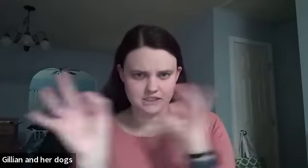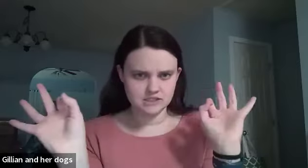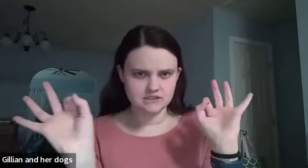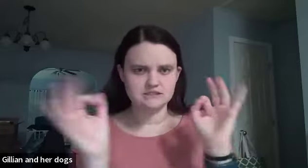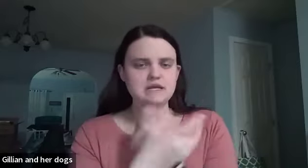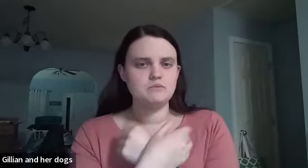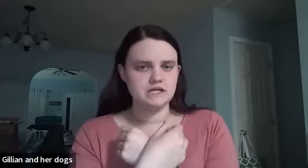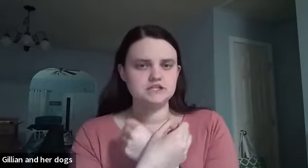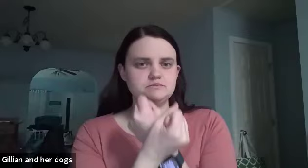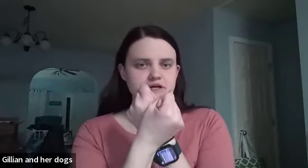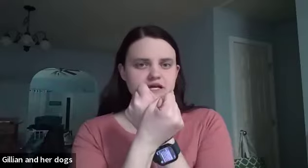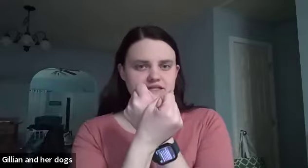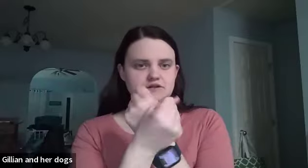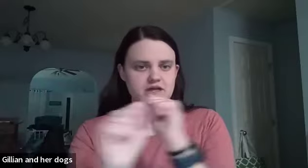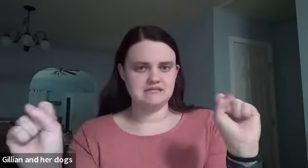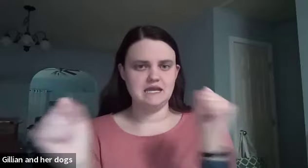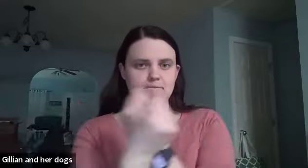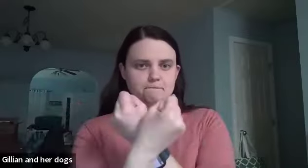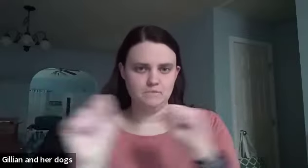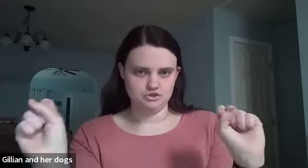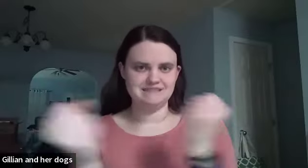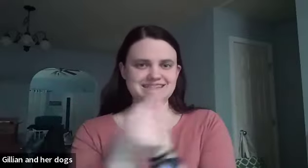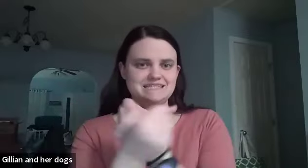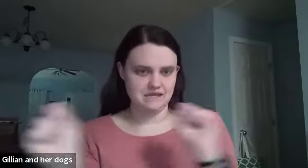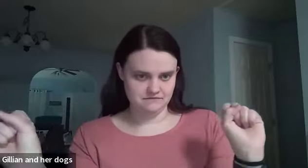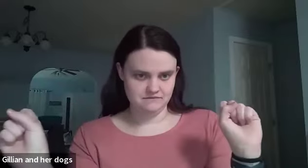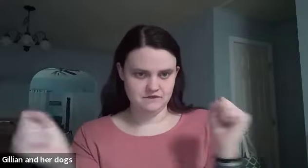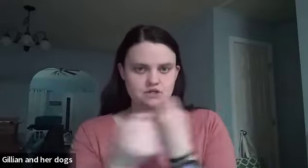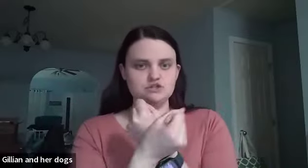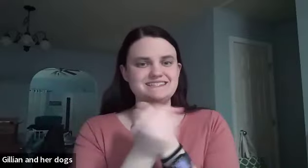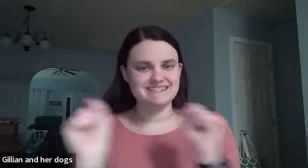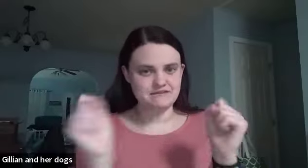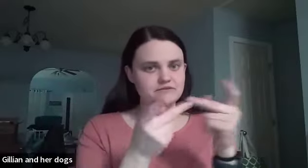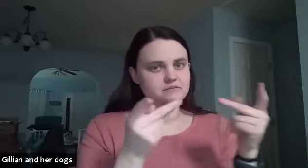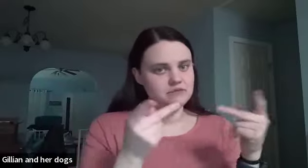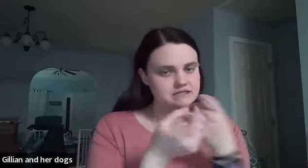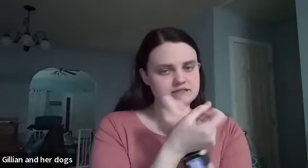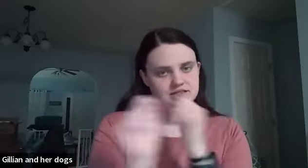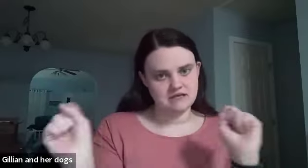free to make it more English, but it's still that same motion, save. So it's safe place,